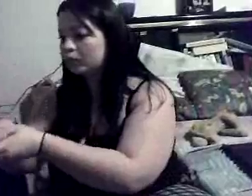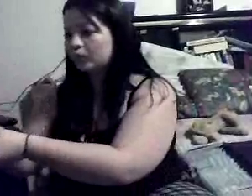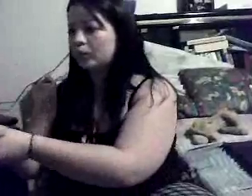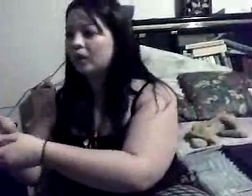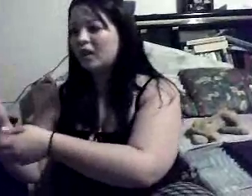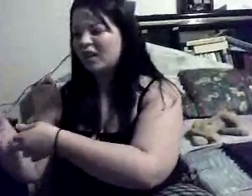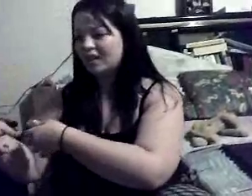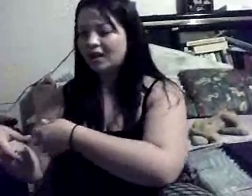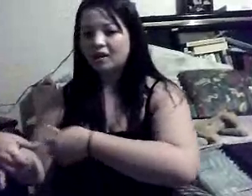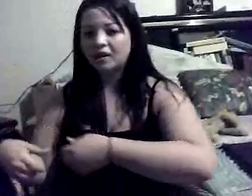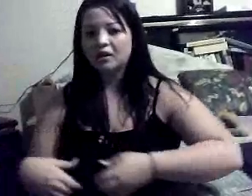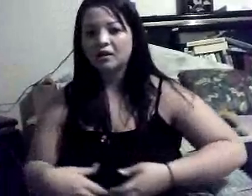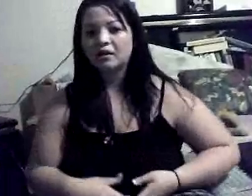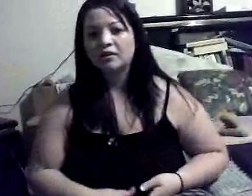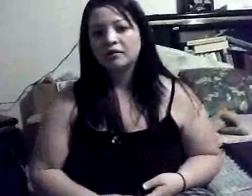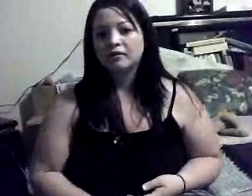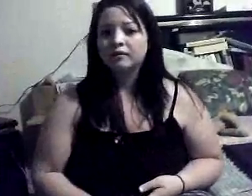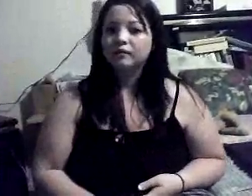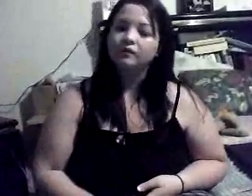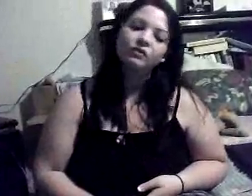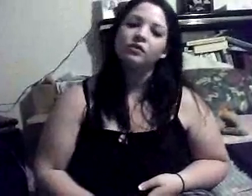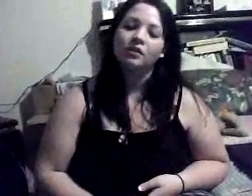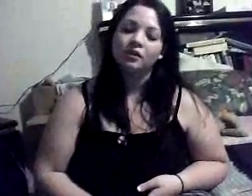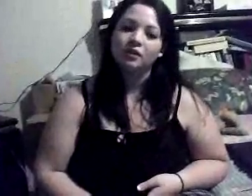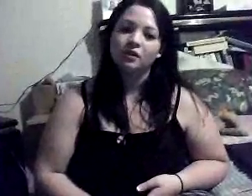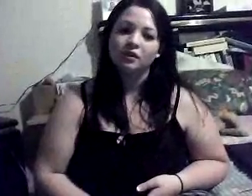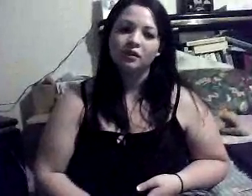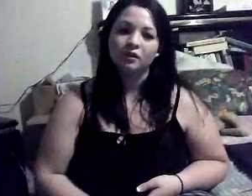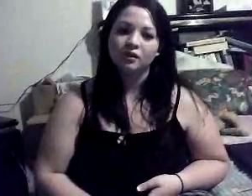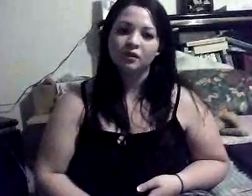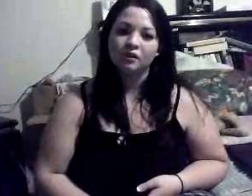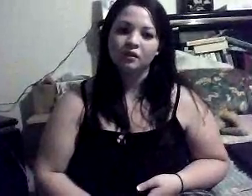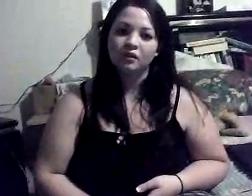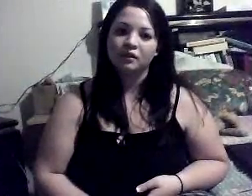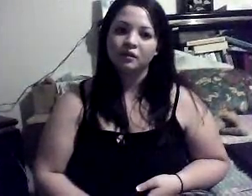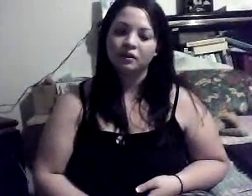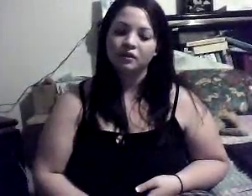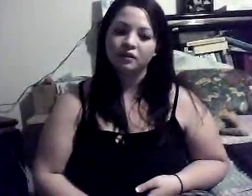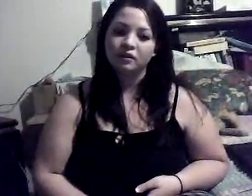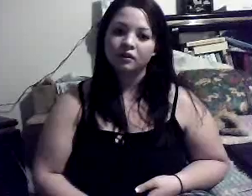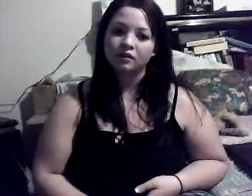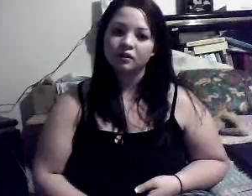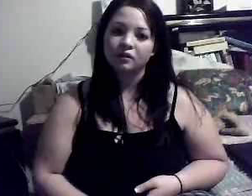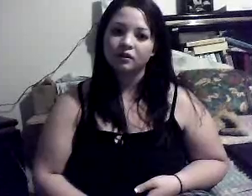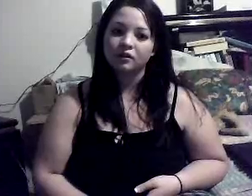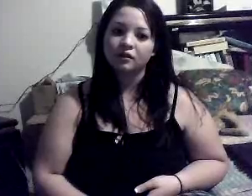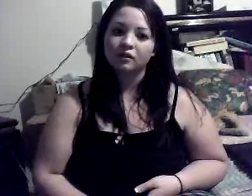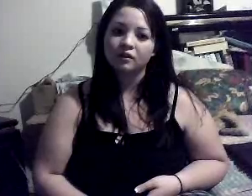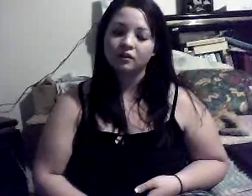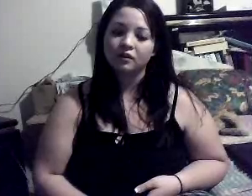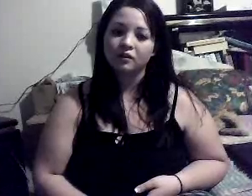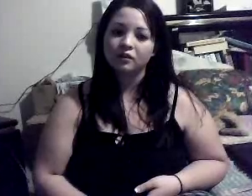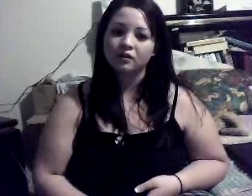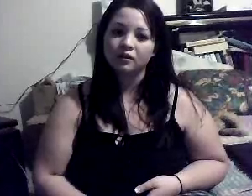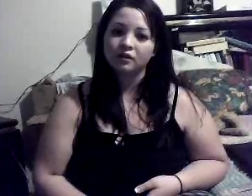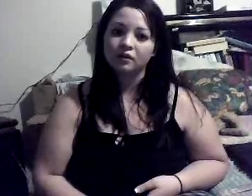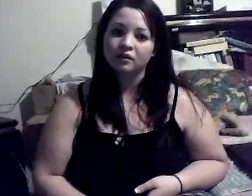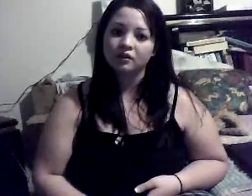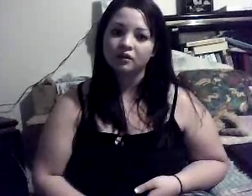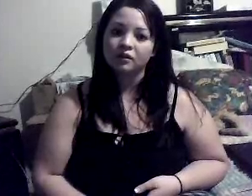At night time, we all had to use a paraffin lamp to light the room, and then a candle we